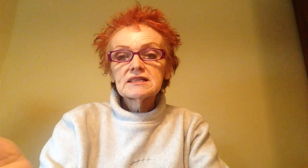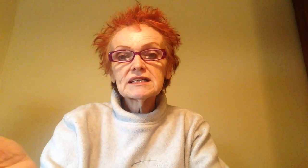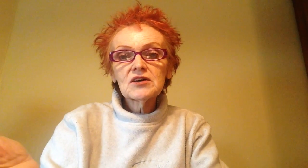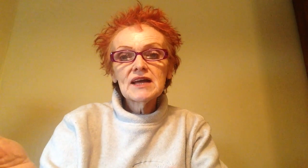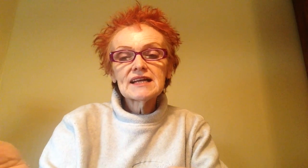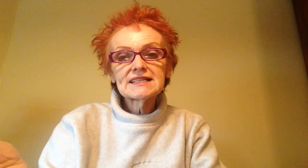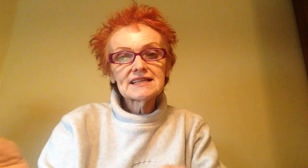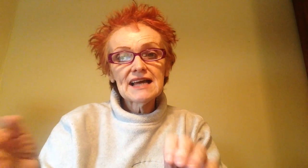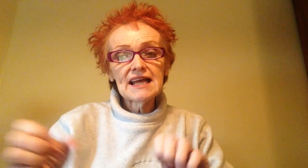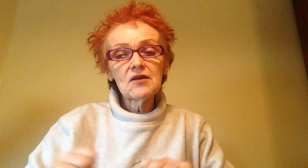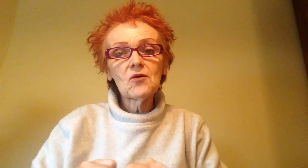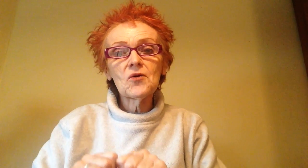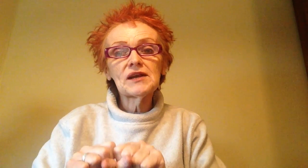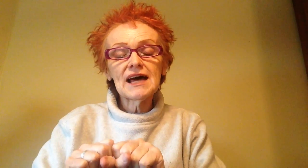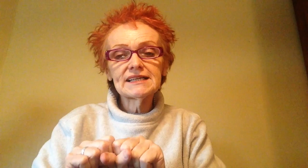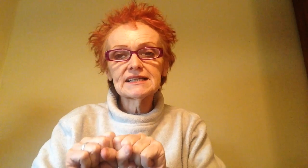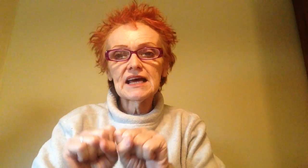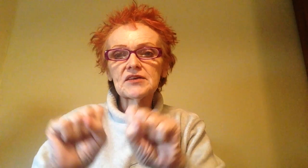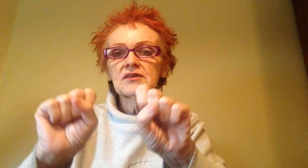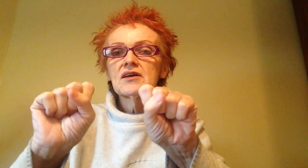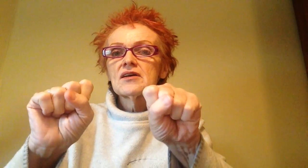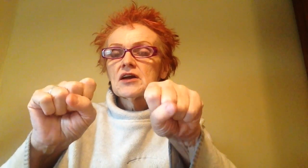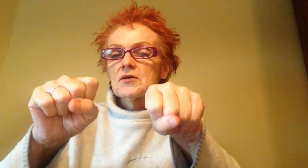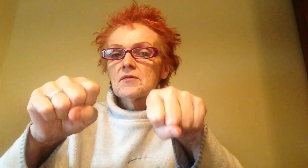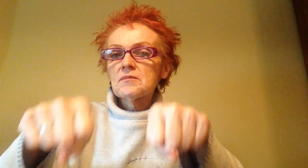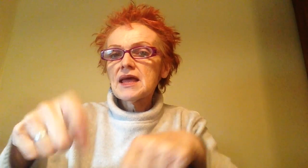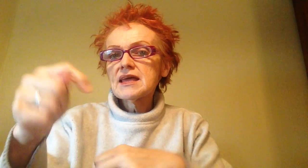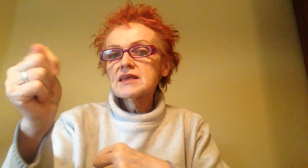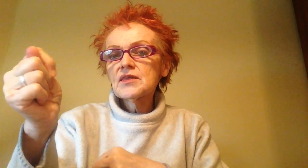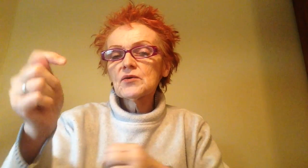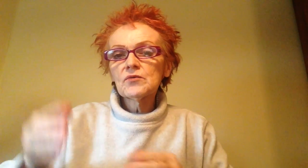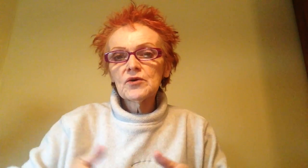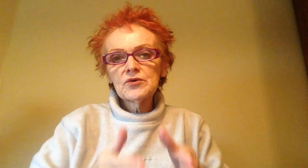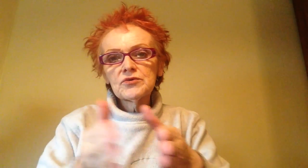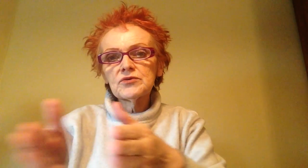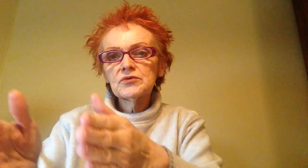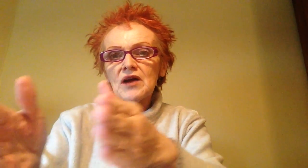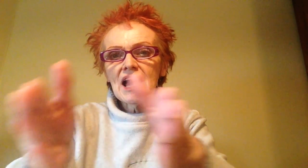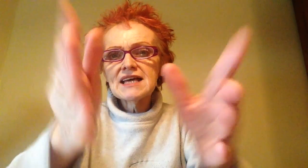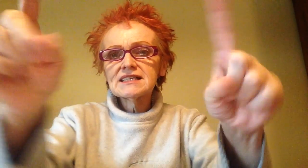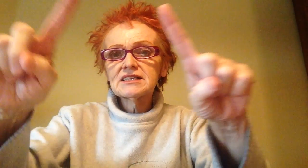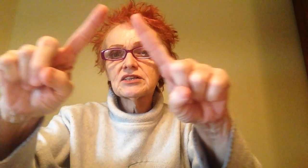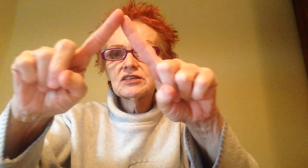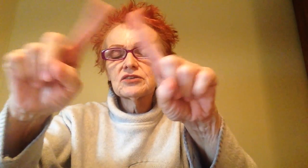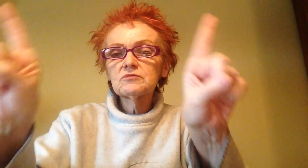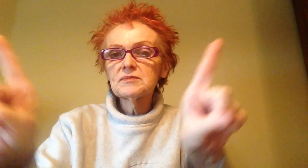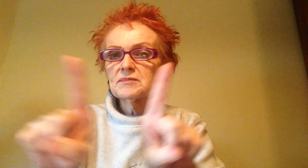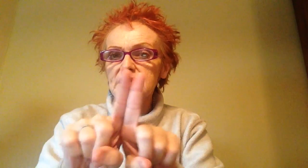let's go ahead and sign that whole line together. May the road rise to meet